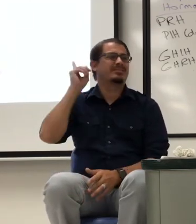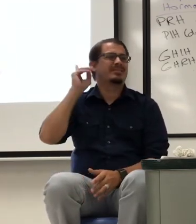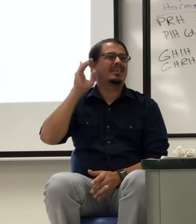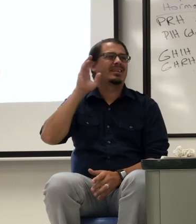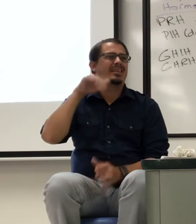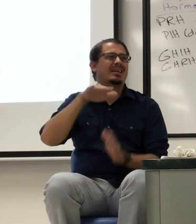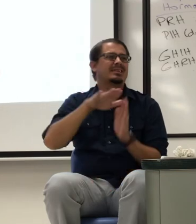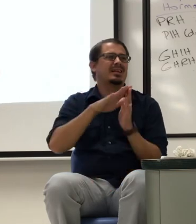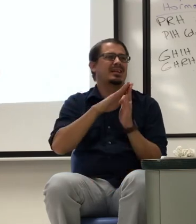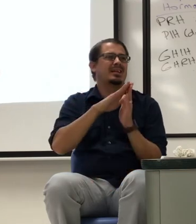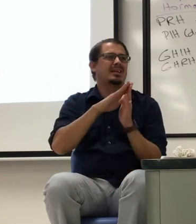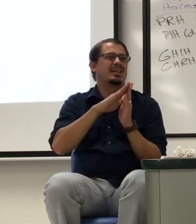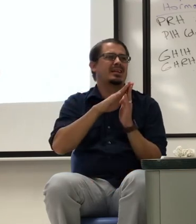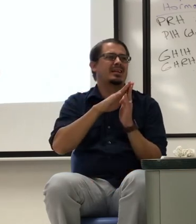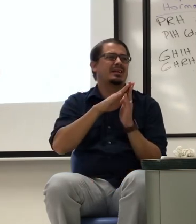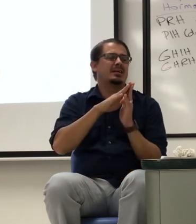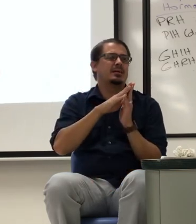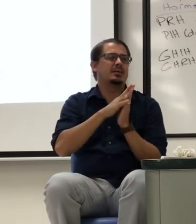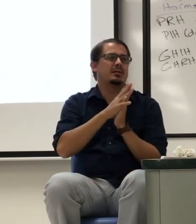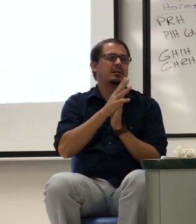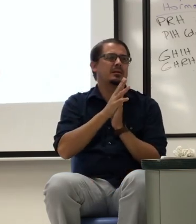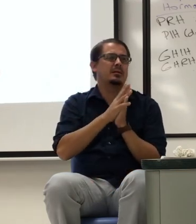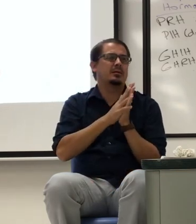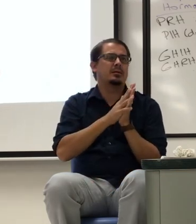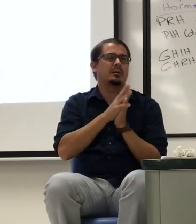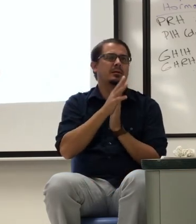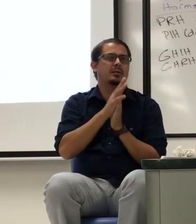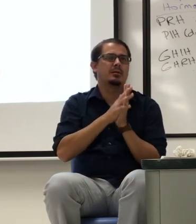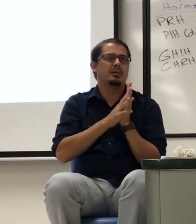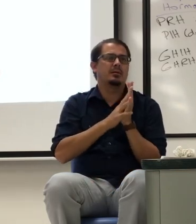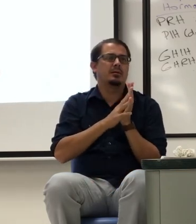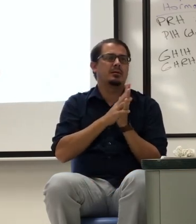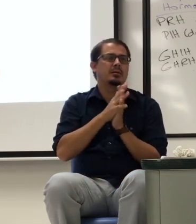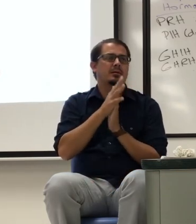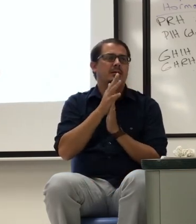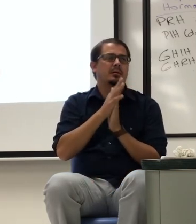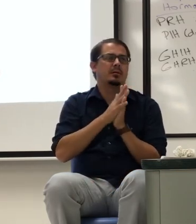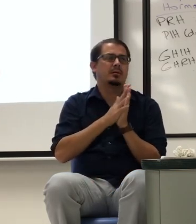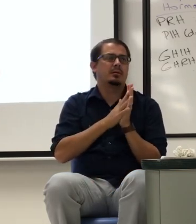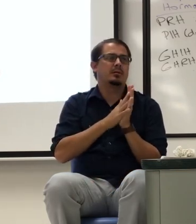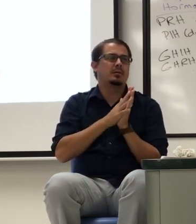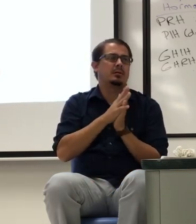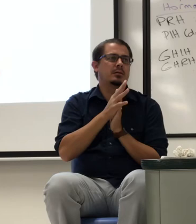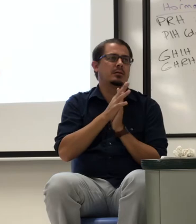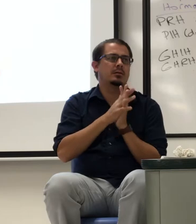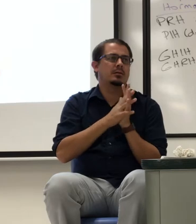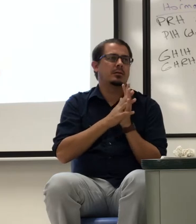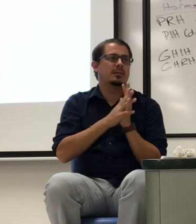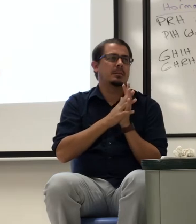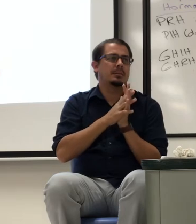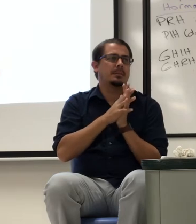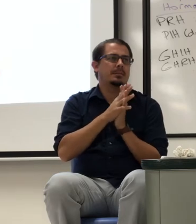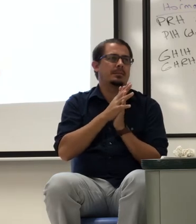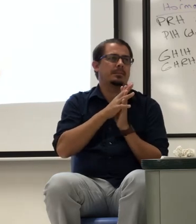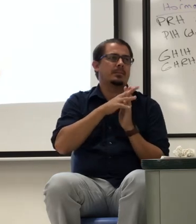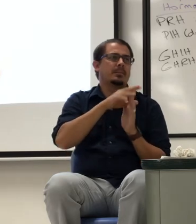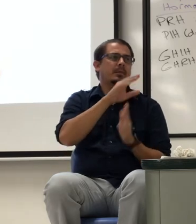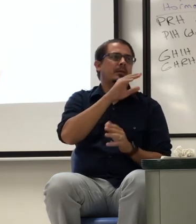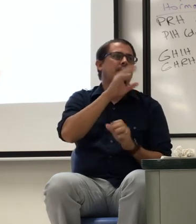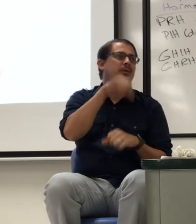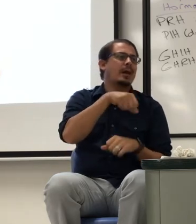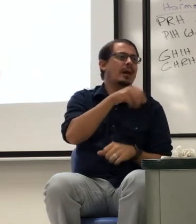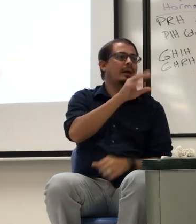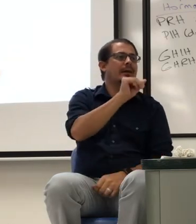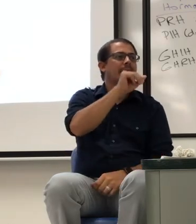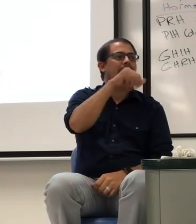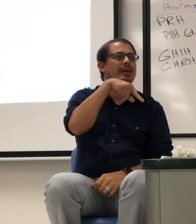terminology. Okay. You can use capbed 1 or this one. Capbed 1 or primary capillary plexus, capbed 2 or